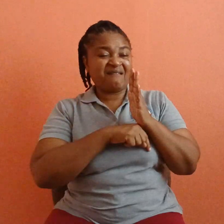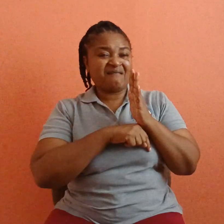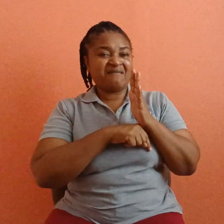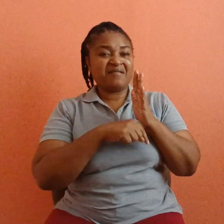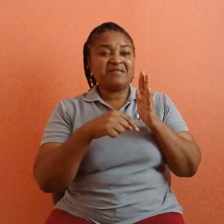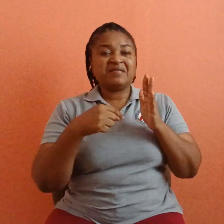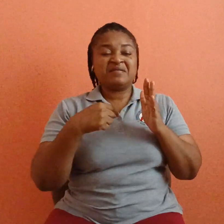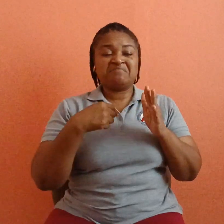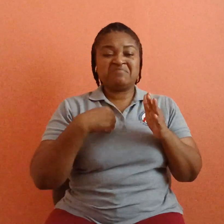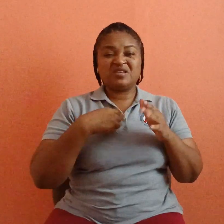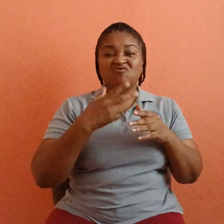school graduate